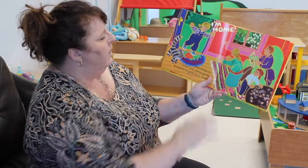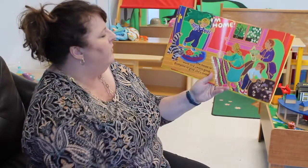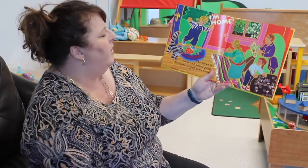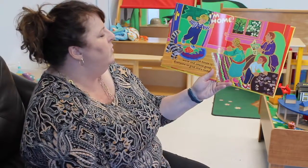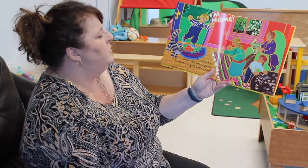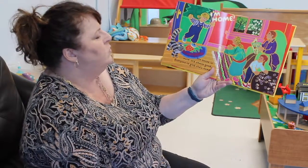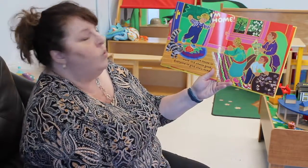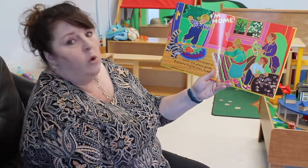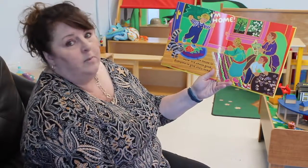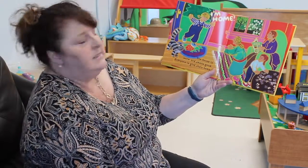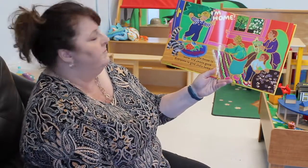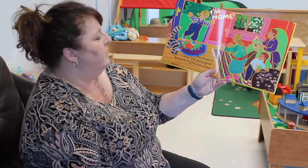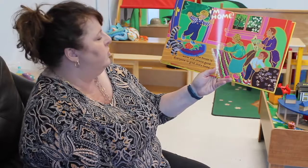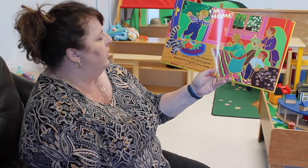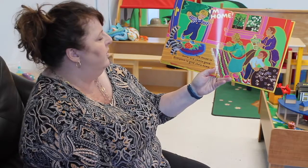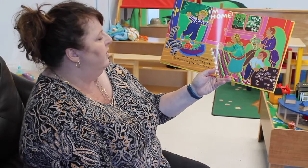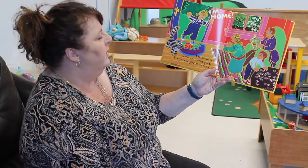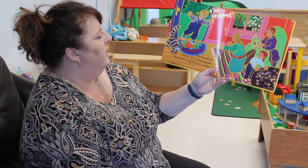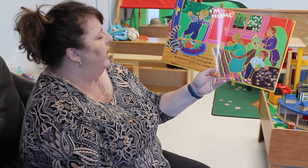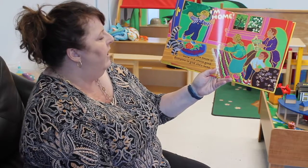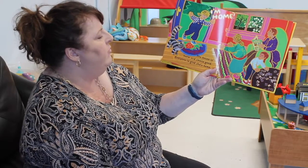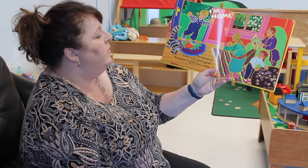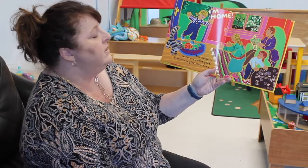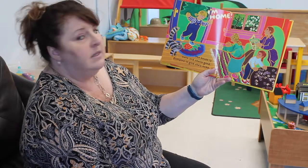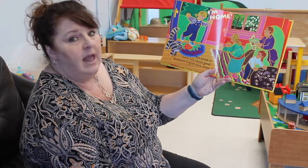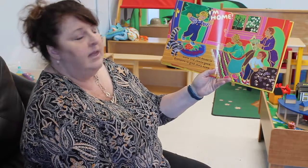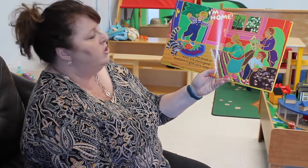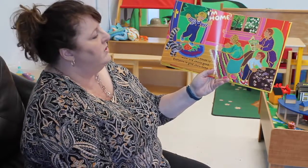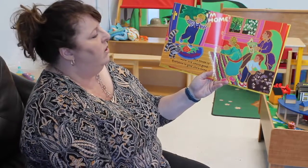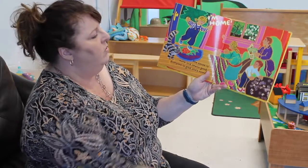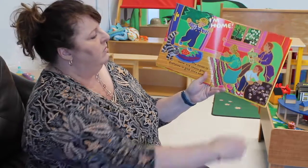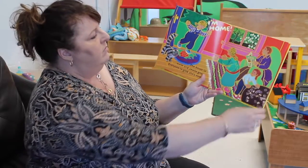The house is warm and smells good. Everyone is glad she's home.